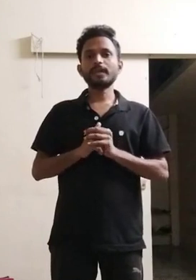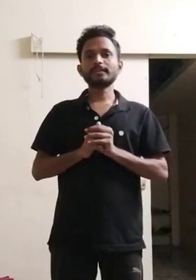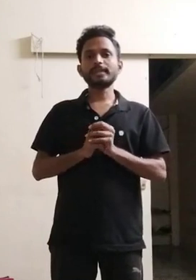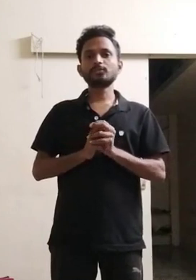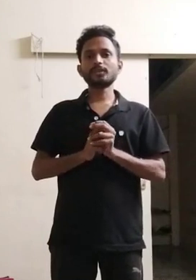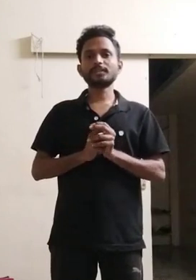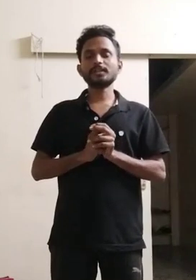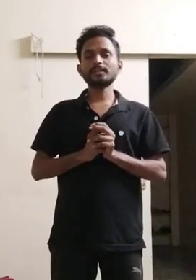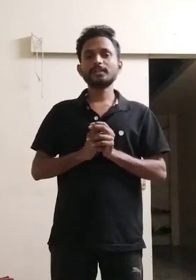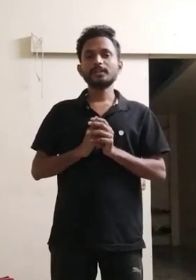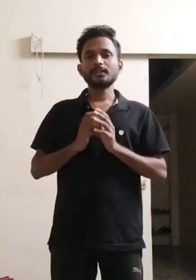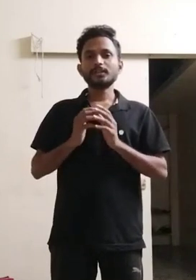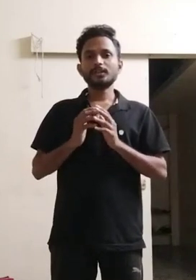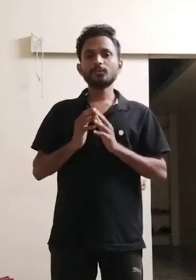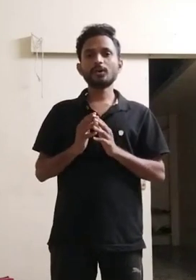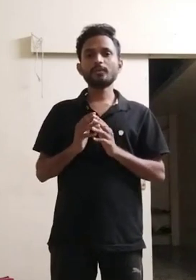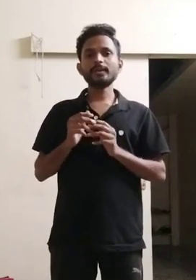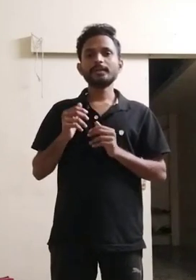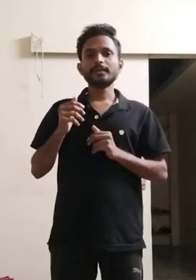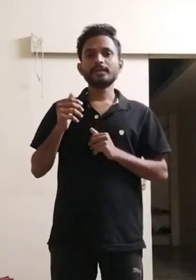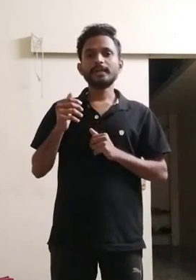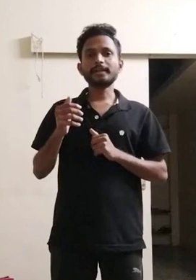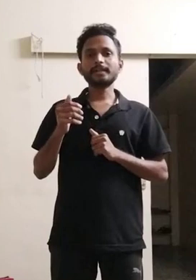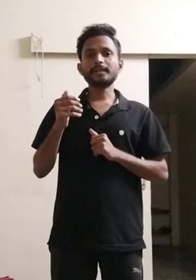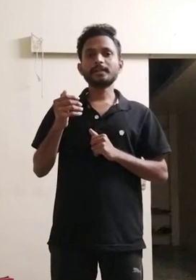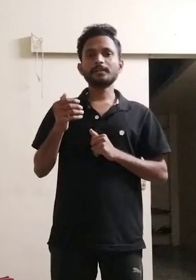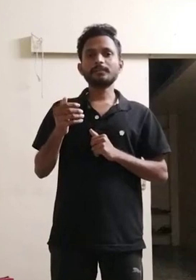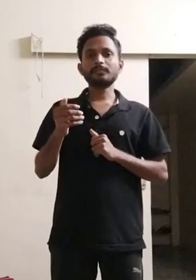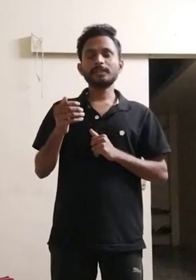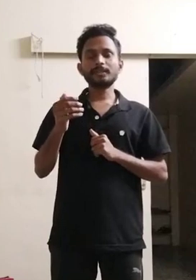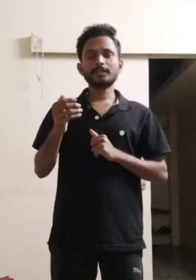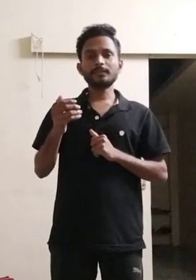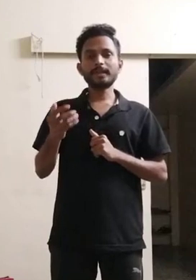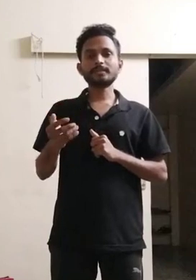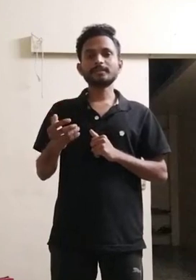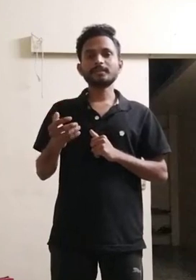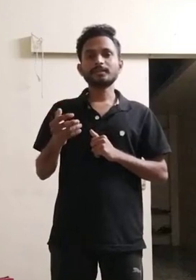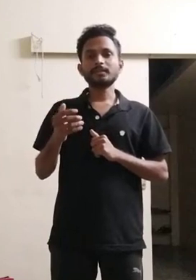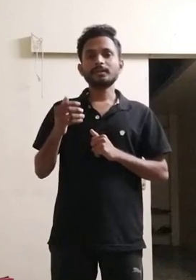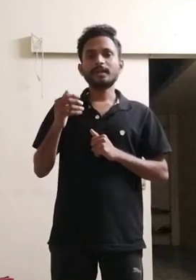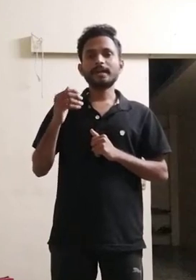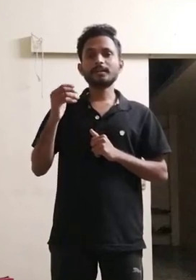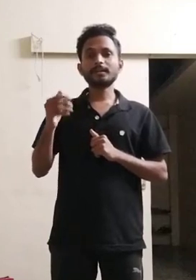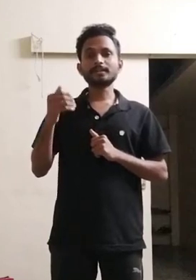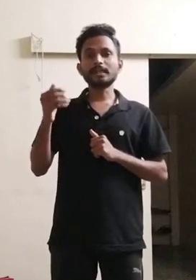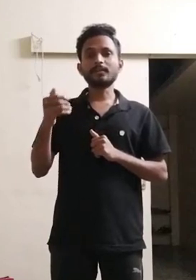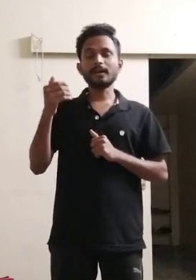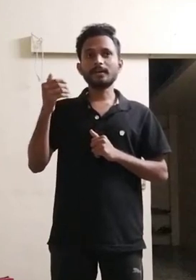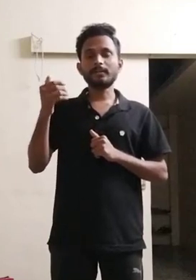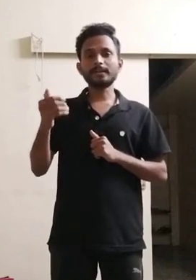virtualized execution environment that interprets and runs Java